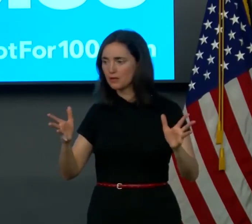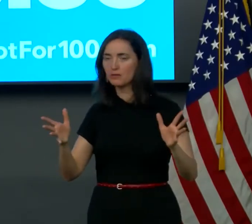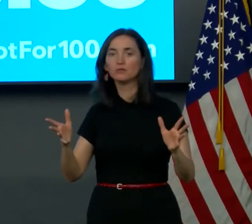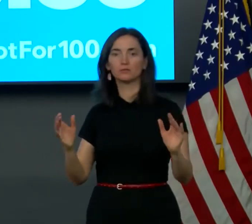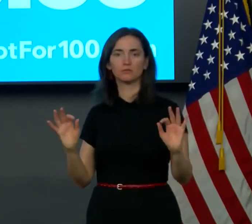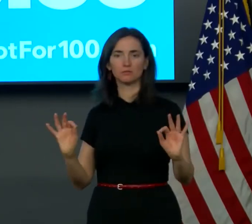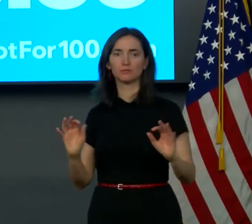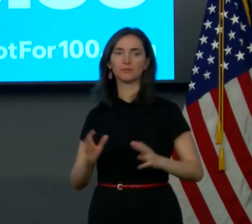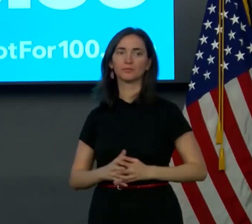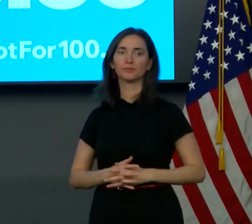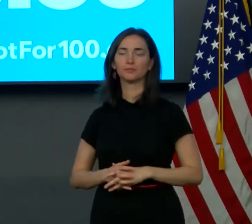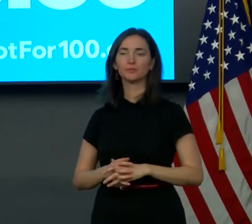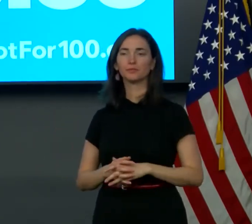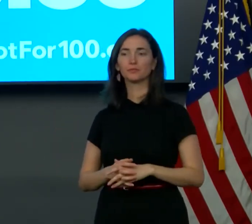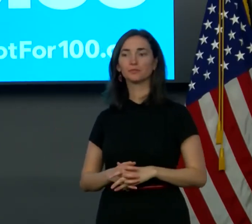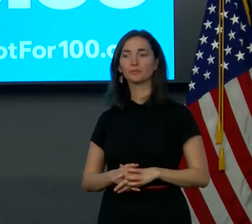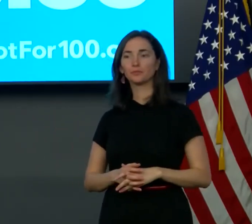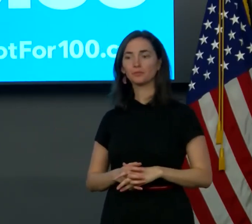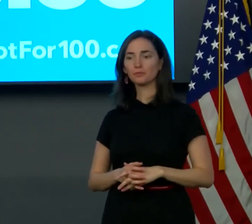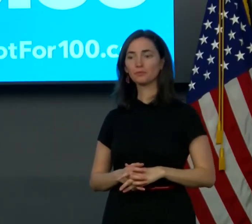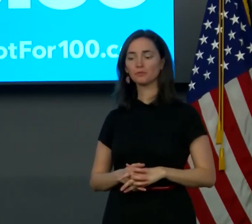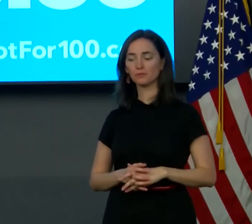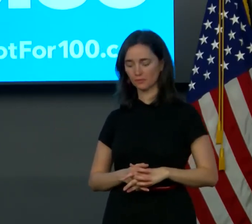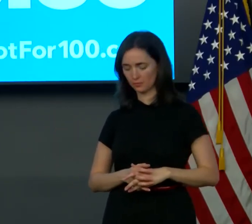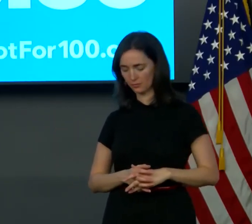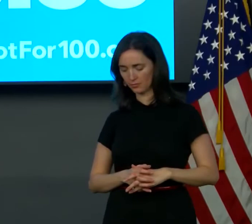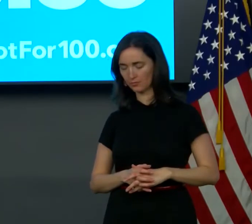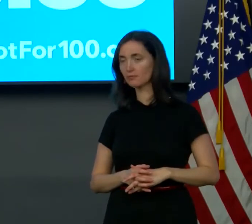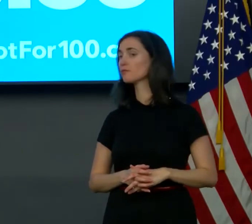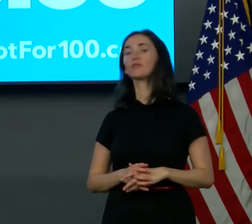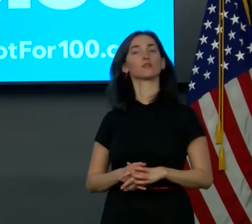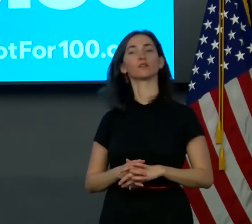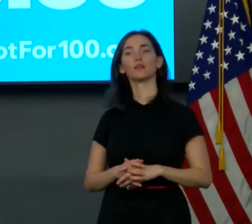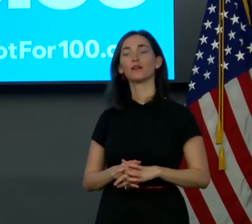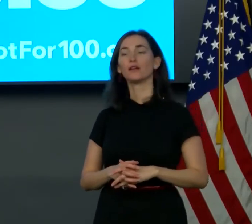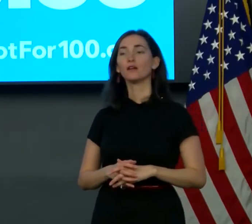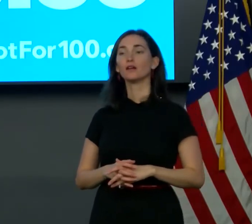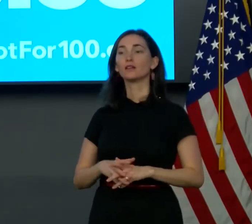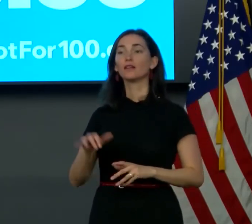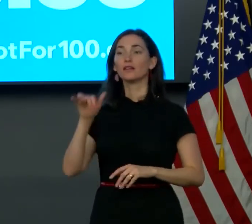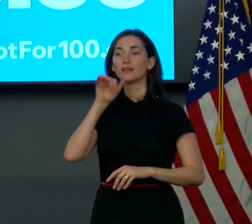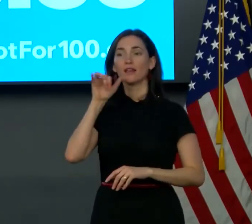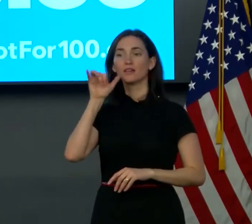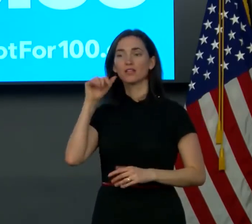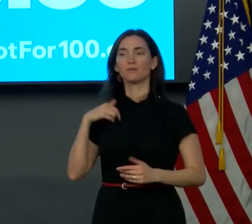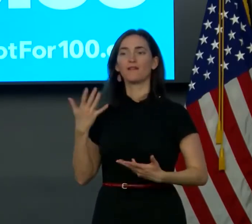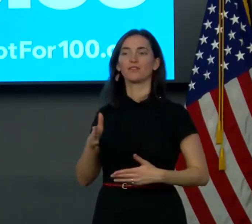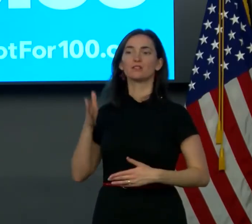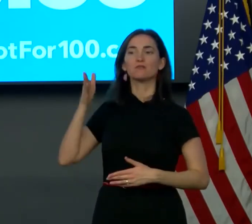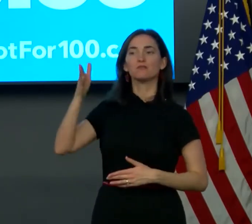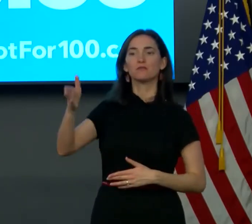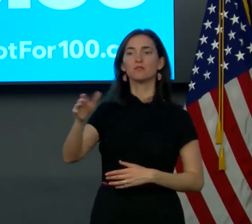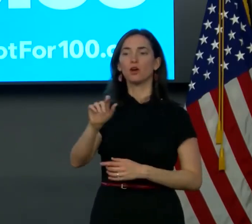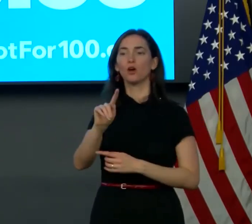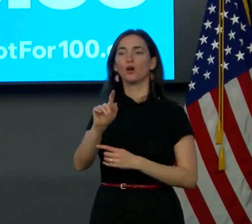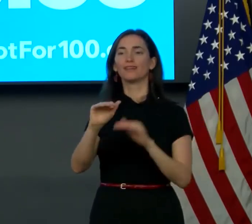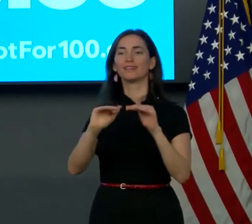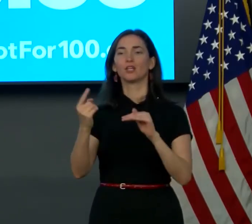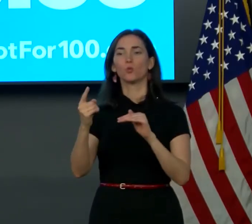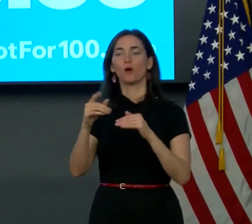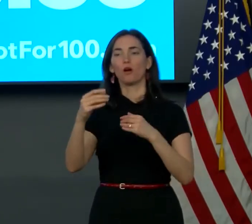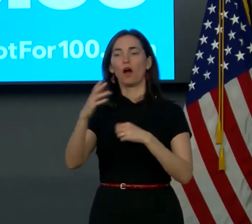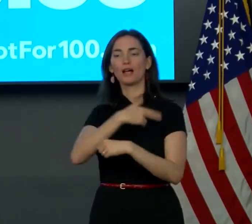together. I was able to visit yesterday with the chief medical officers of the Tier 1 hospitals